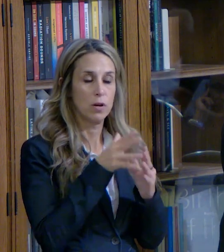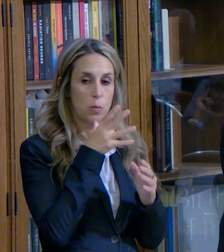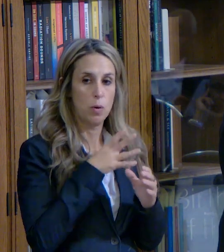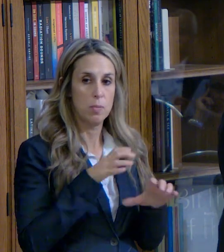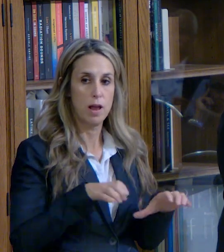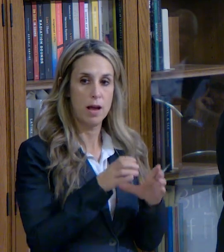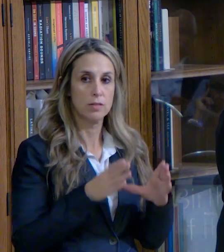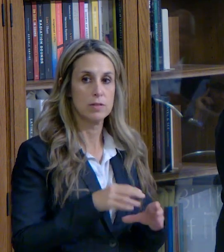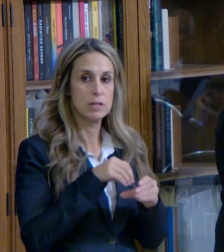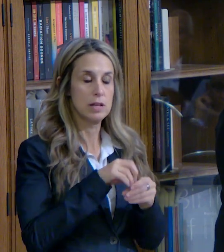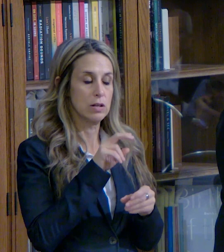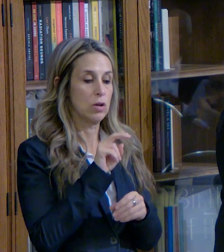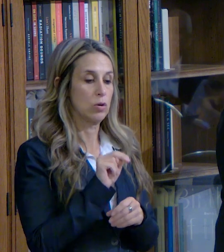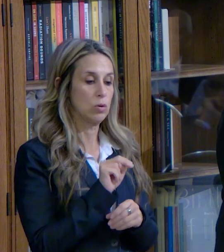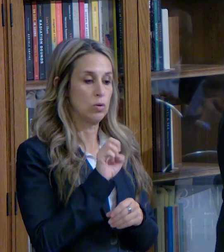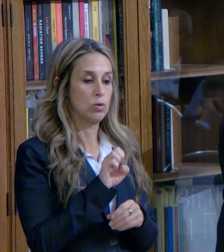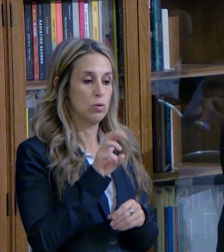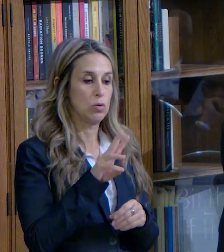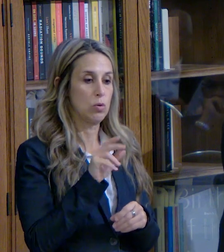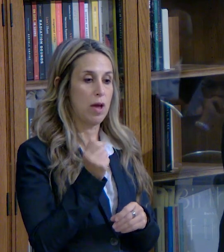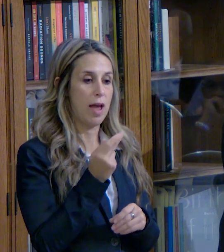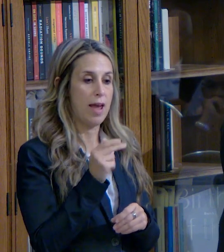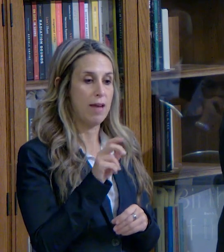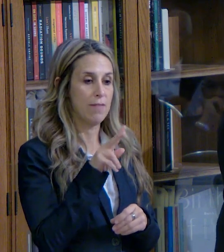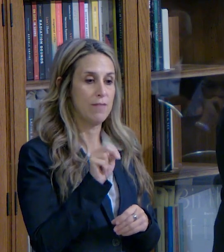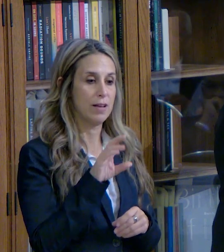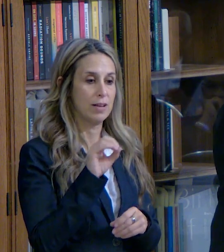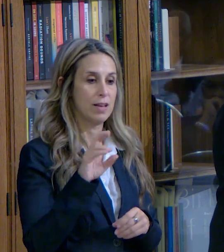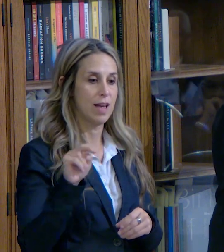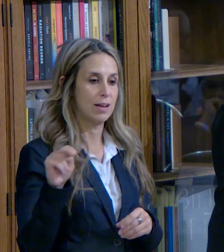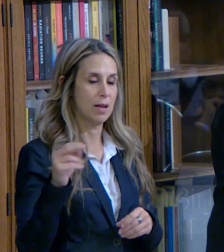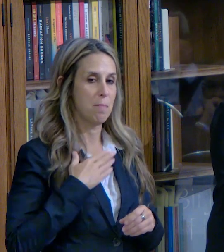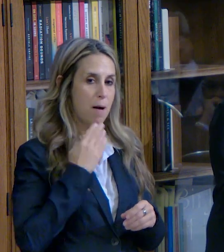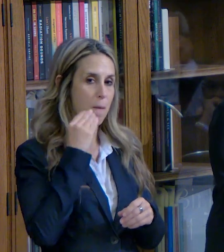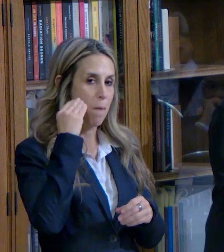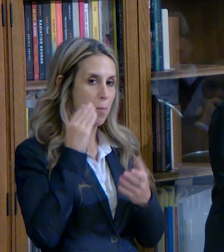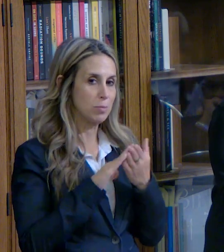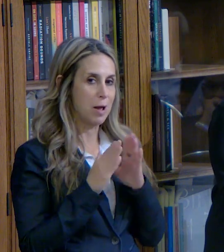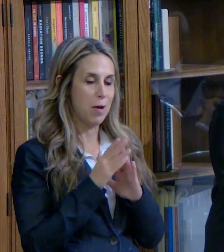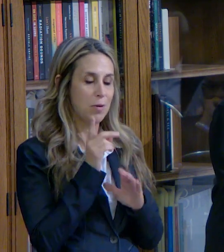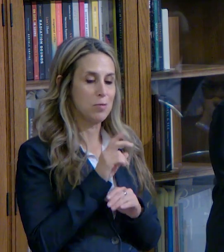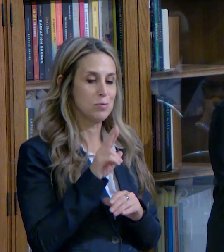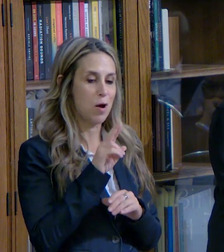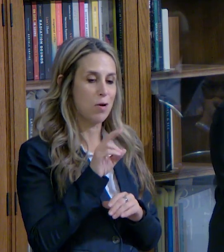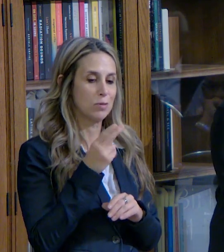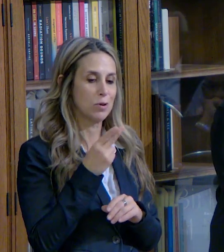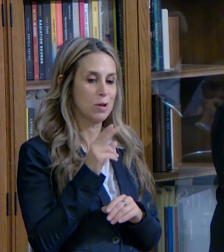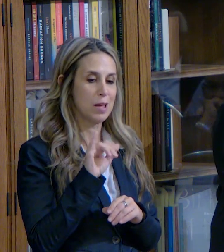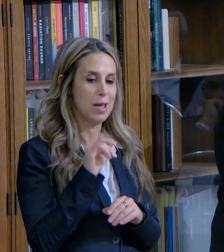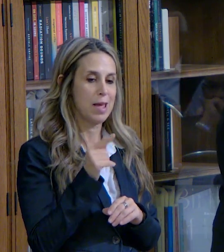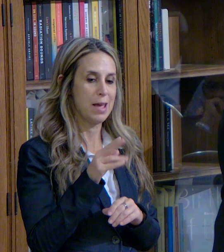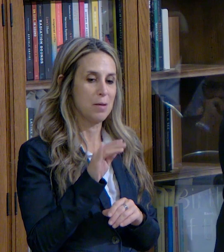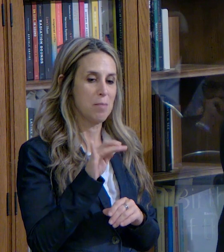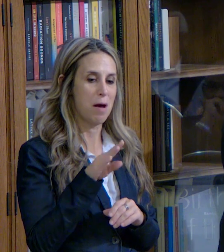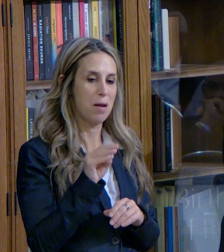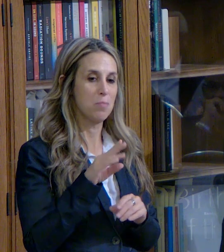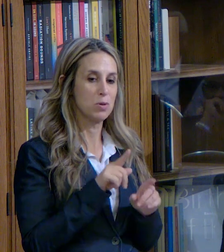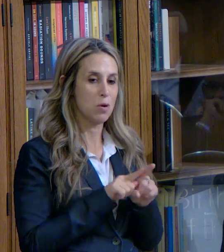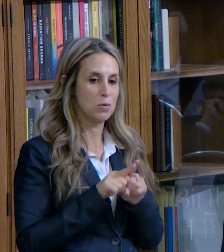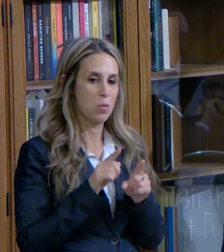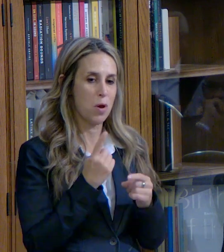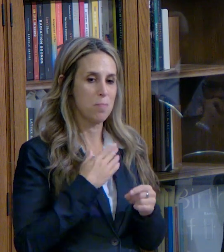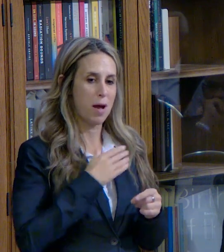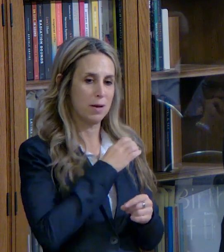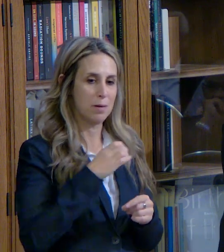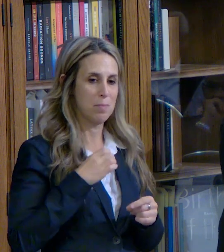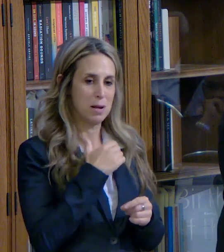in New Haven Connecticut my hometown Dr Higgin Botham was also one of my committee members although I